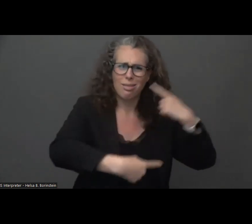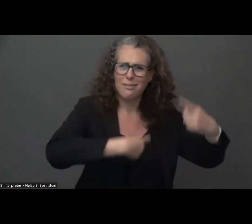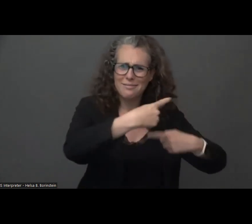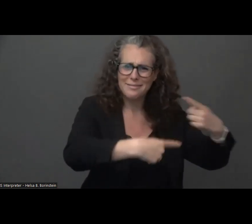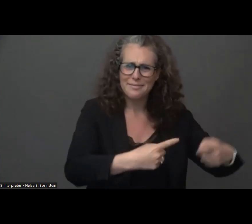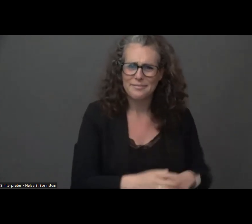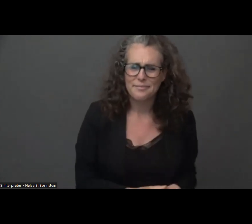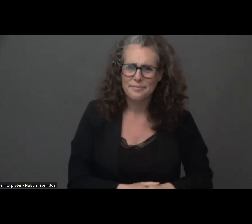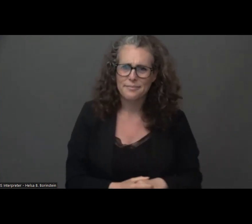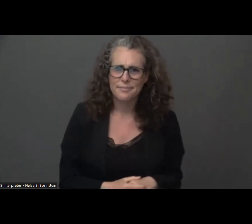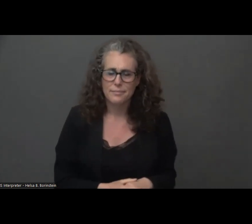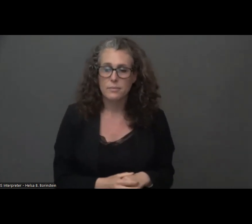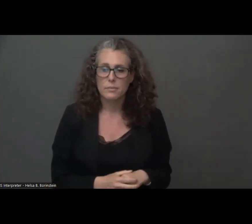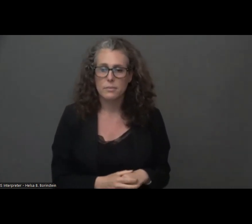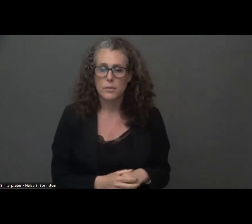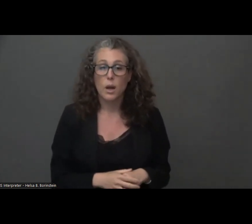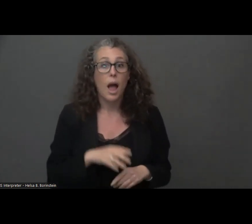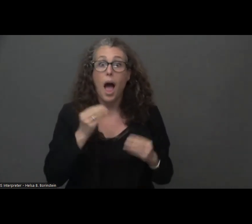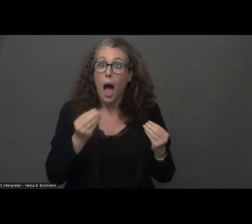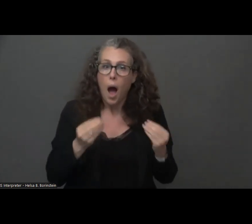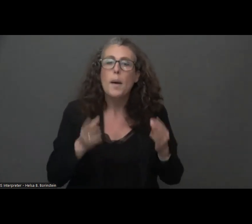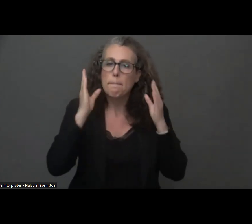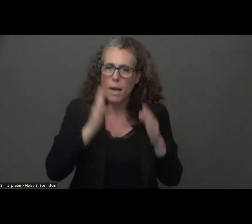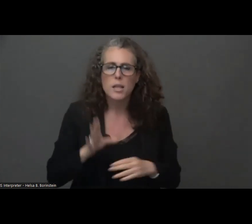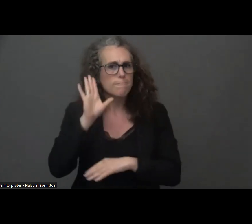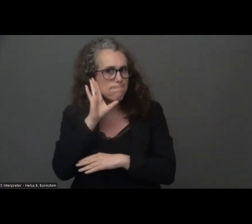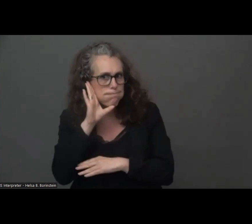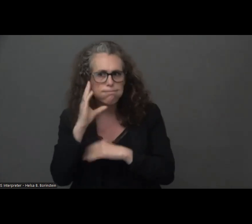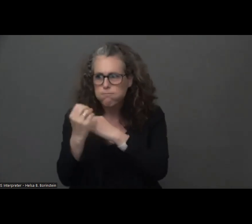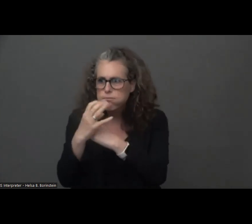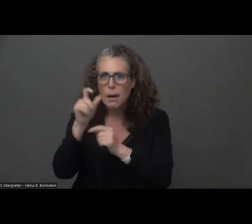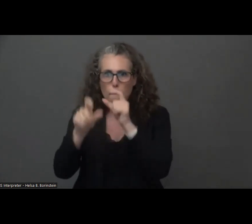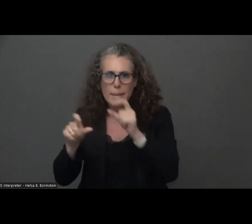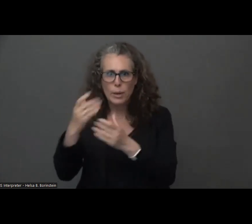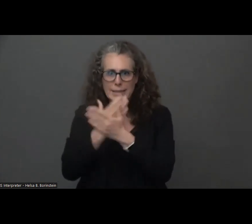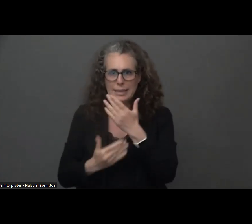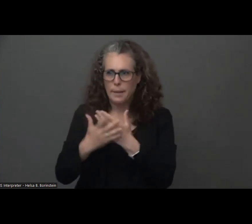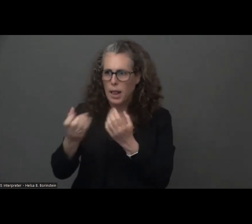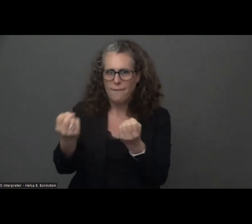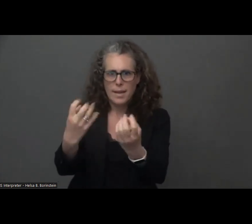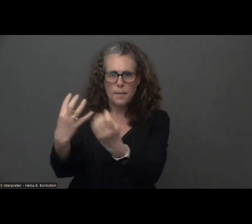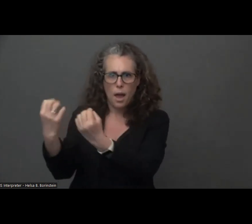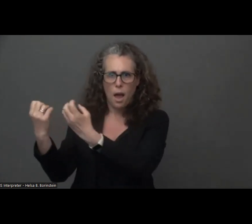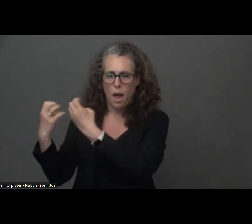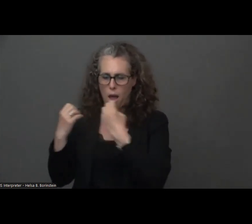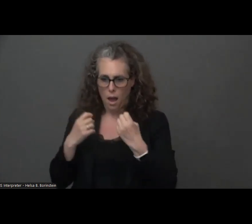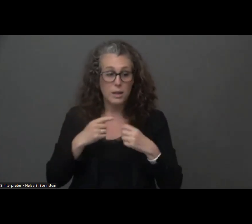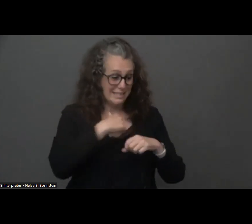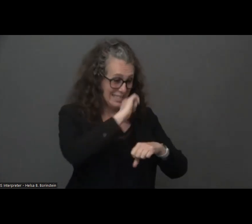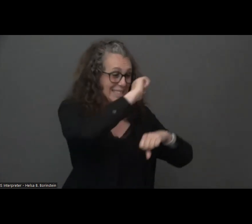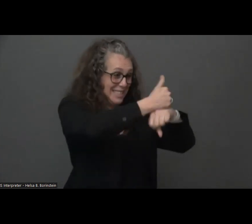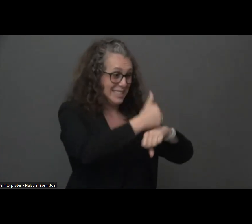importance of consultations with persons with disabilities and having an understanding of whether the standards or measures put in place are serving the